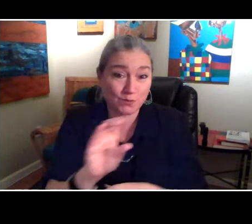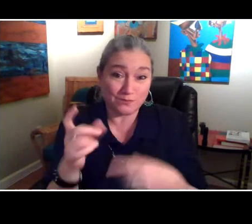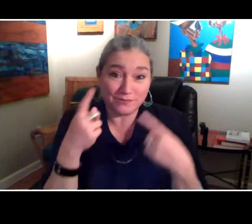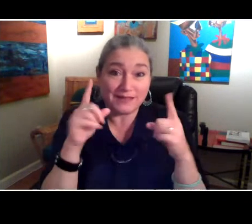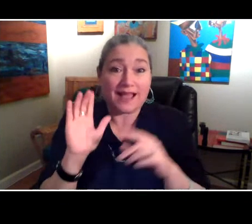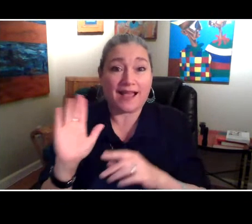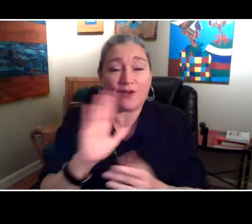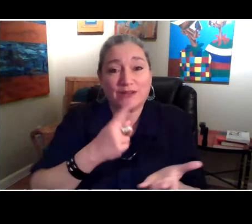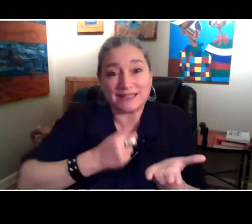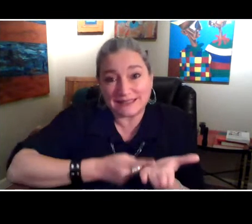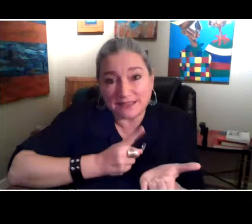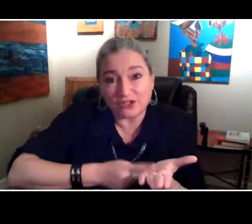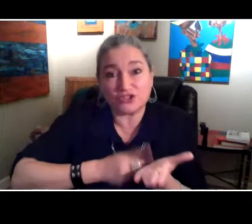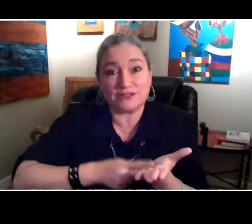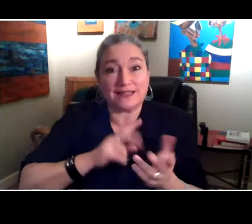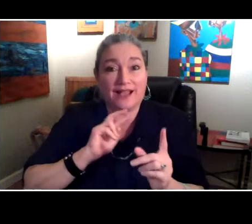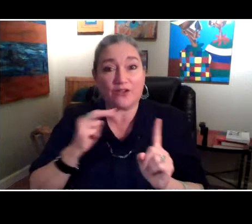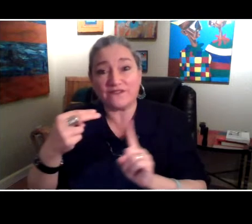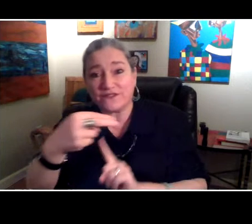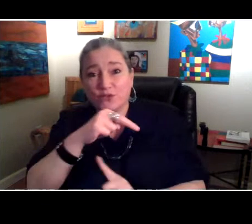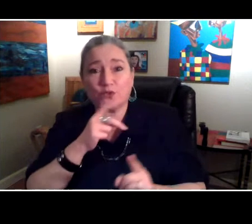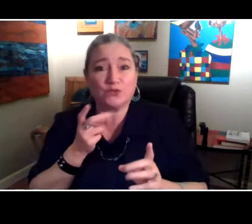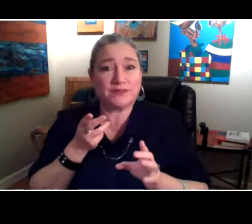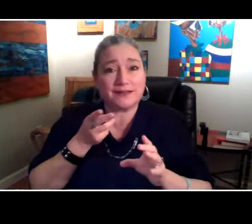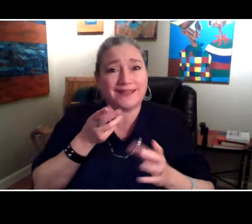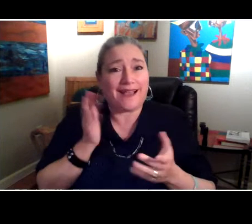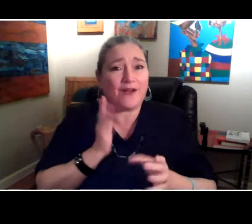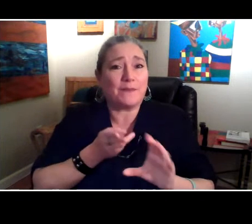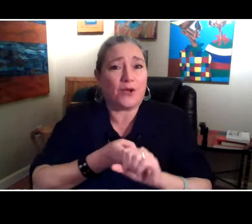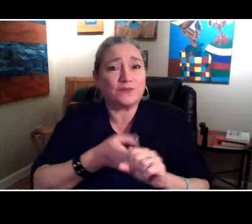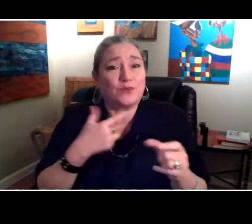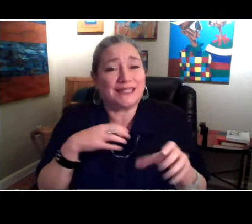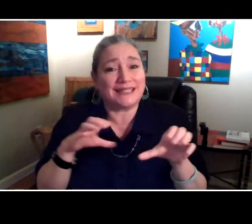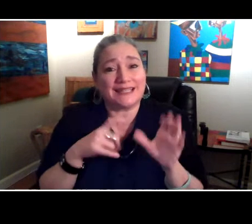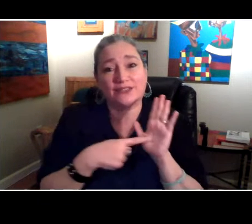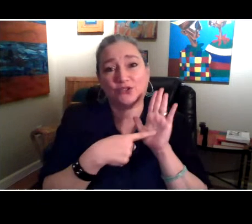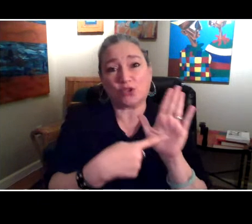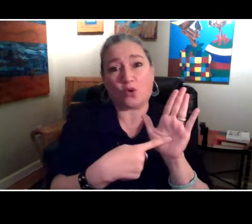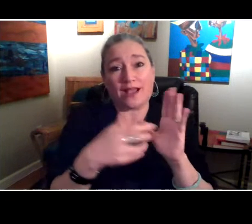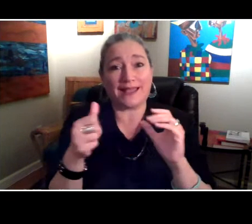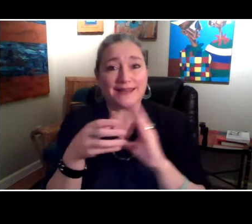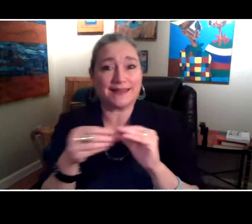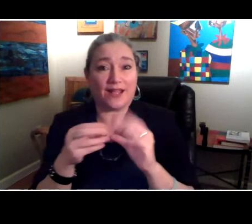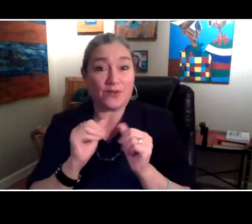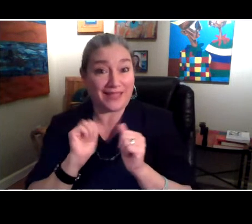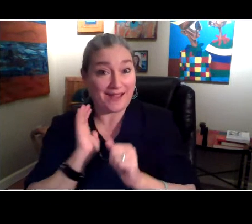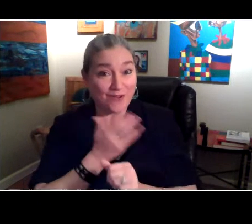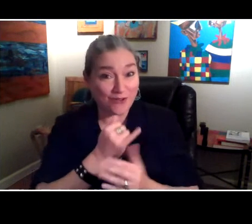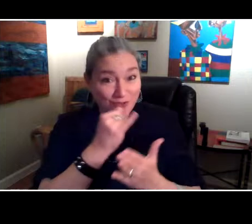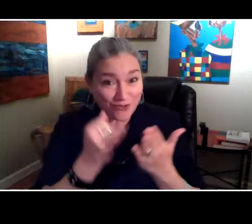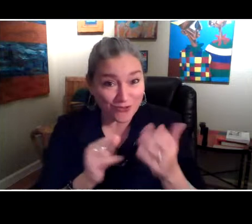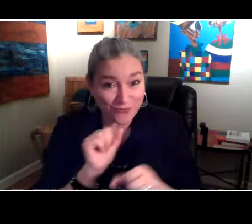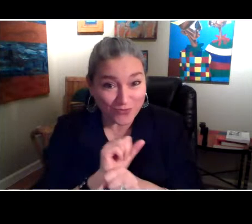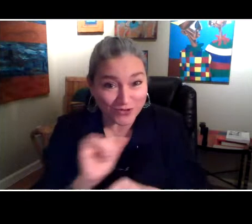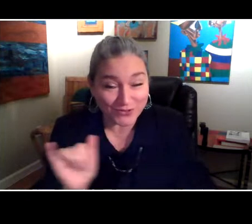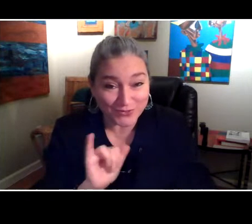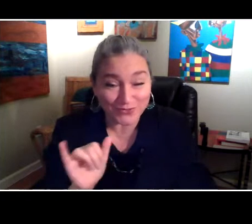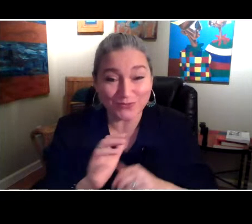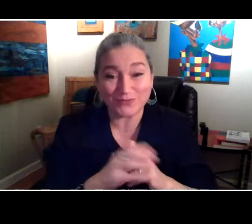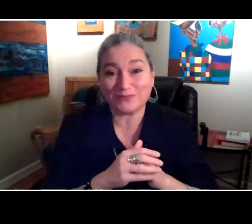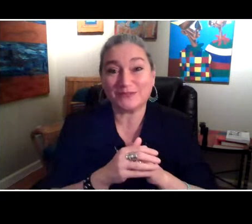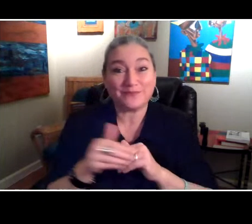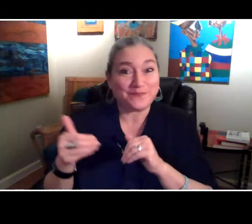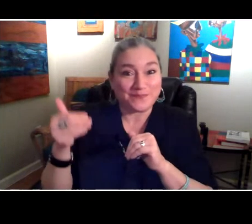and convert to Zoom and virtual meetings, which were highly effective. We were able to have discussions about views and